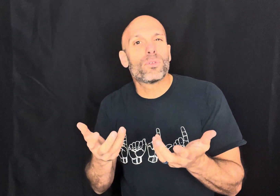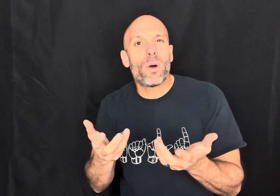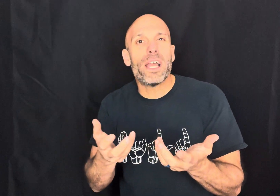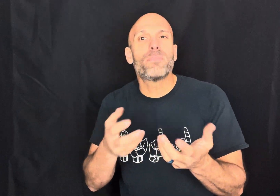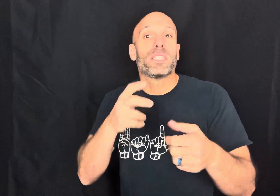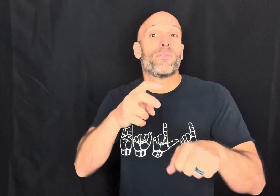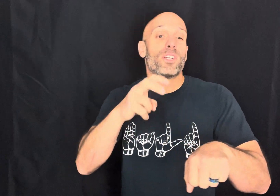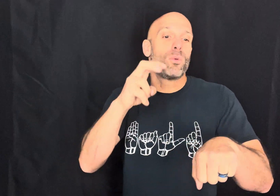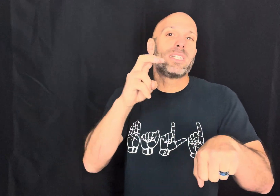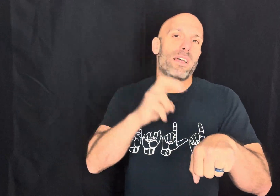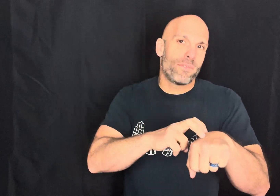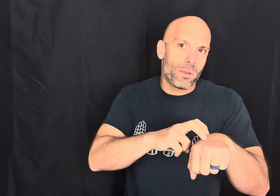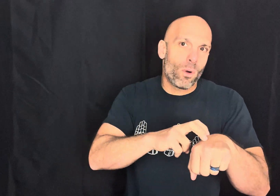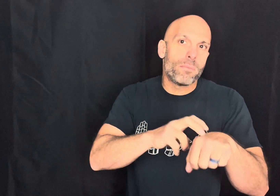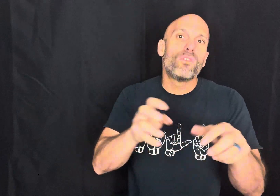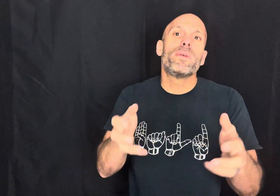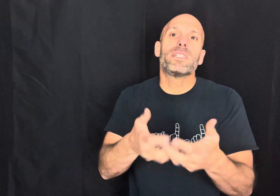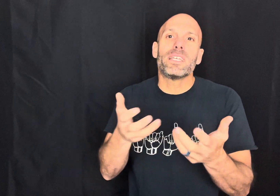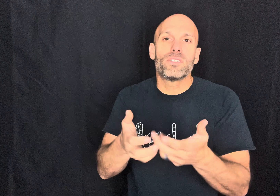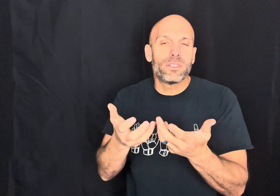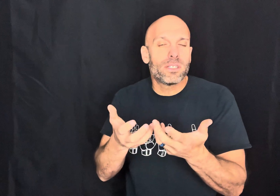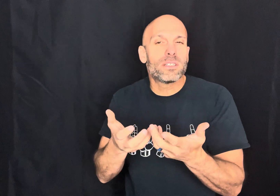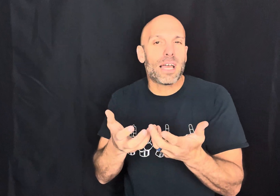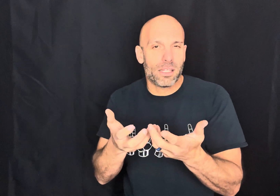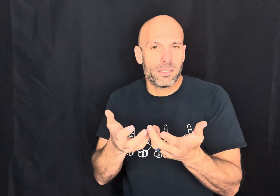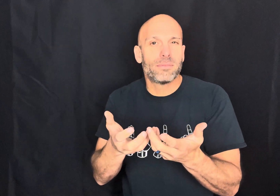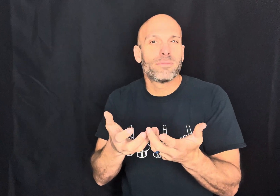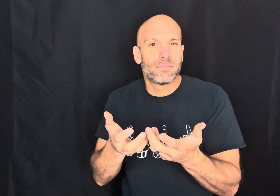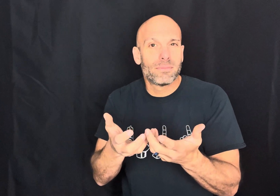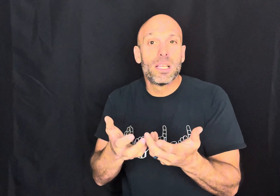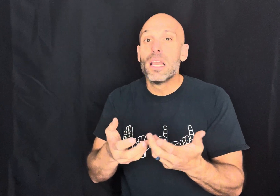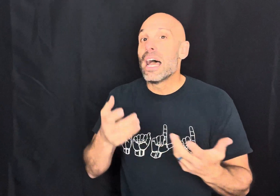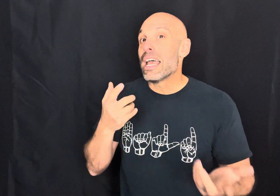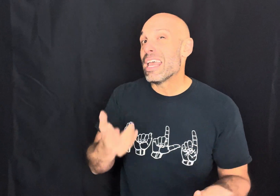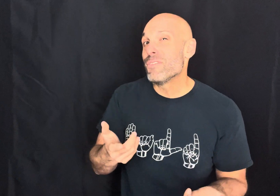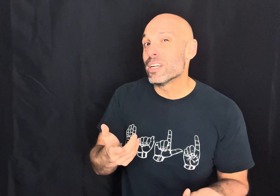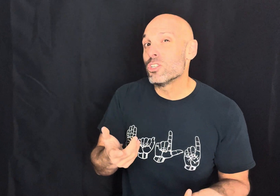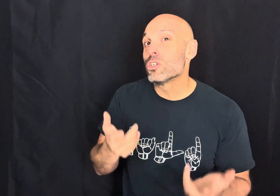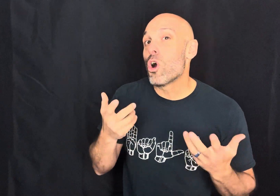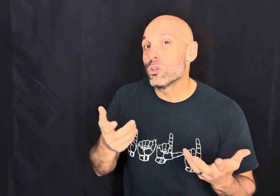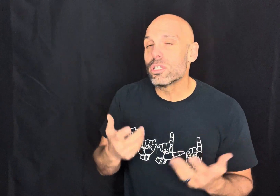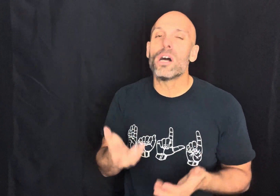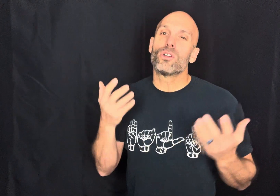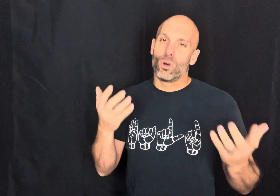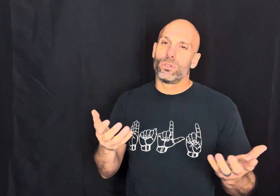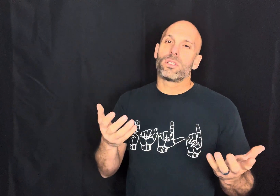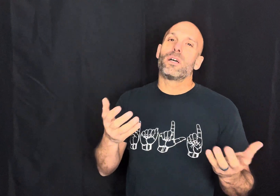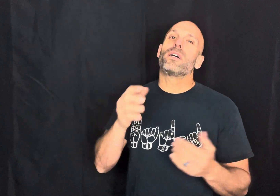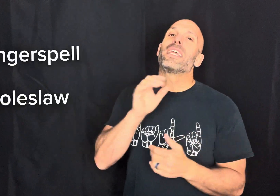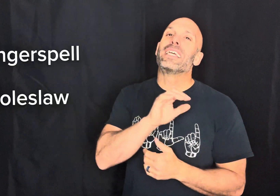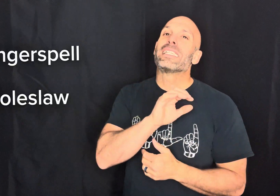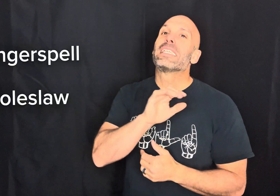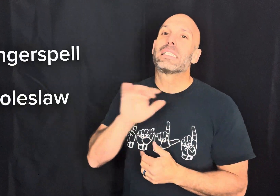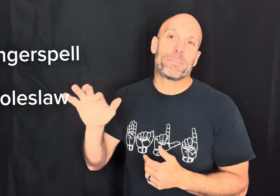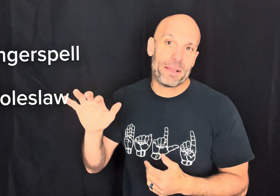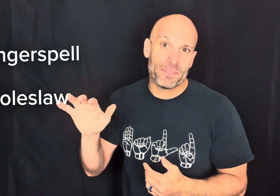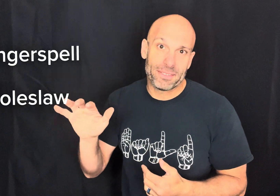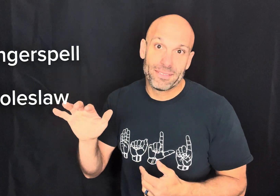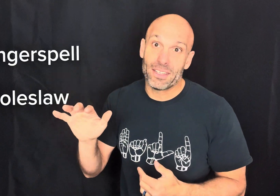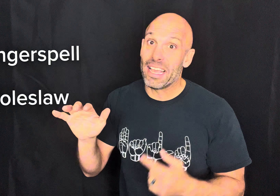twice, but the first one, definitely one movement into the salad. If you're gonna do coleslaw, coleslaw is spelled. So you gotta know